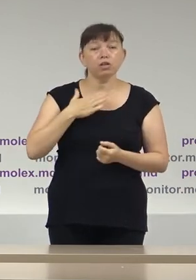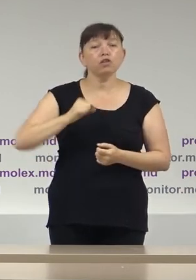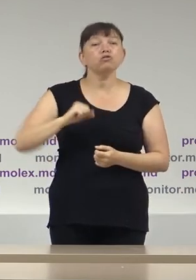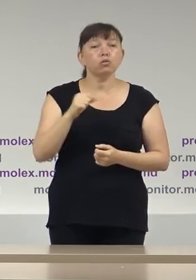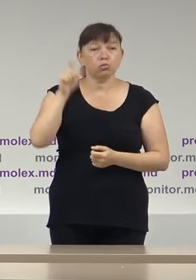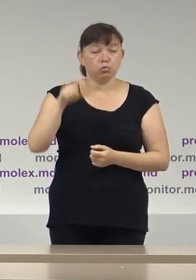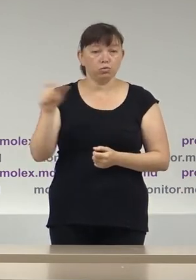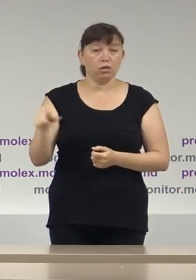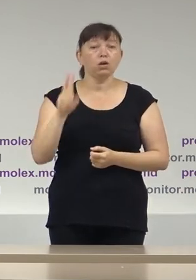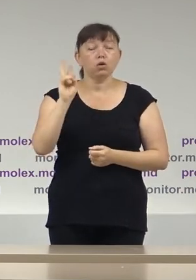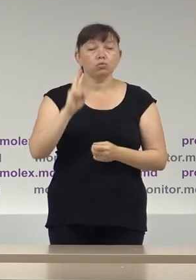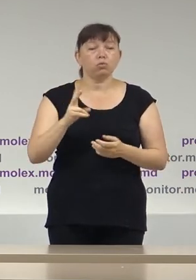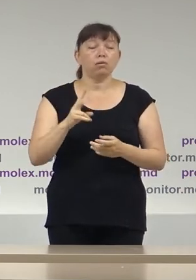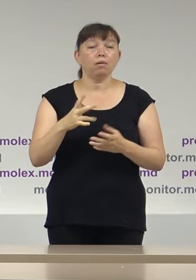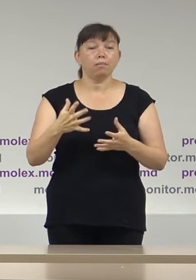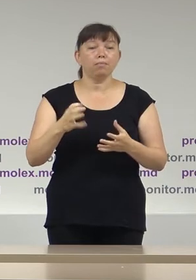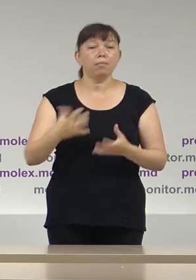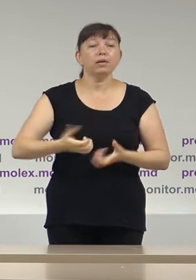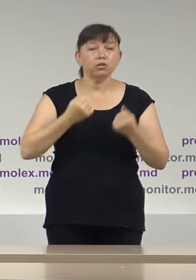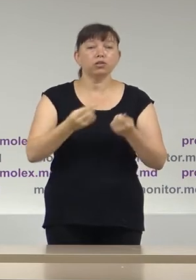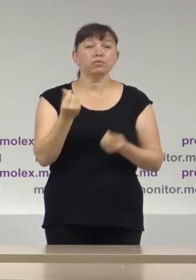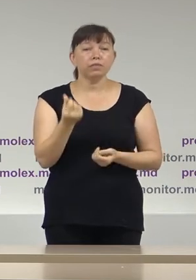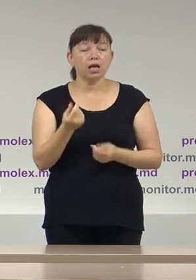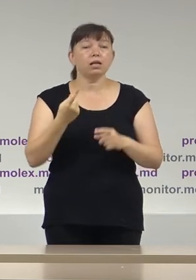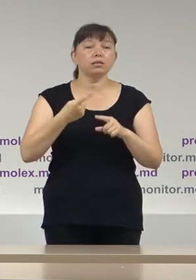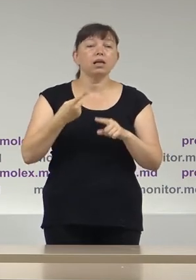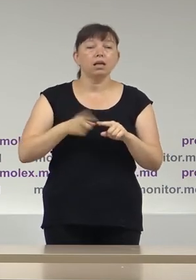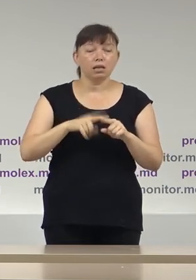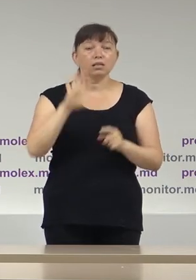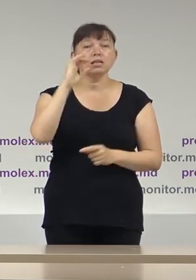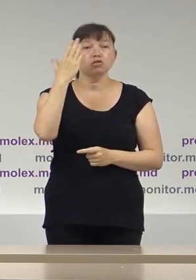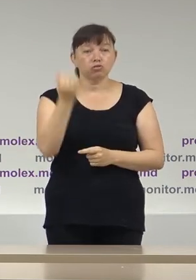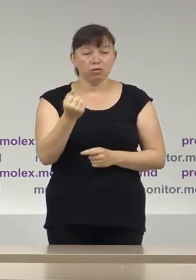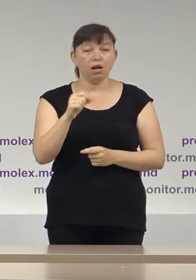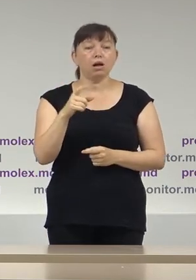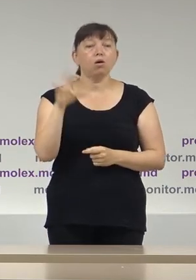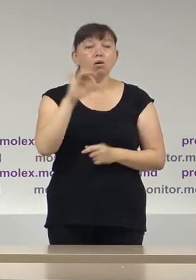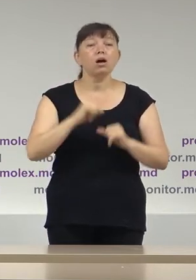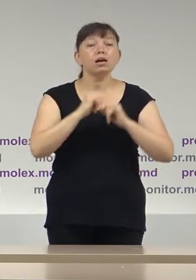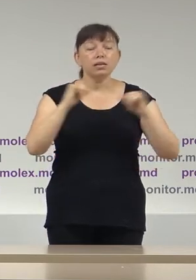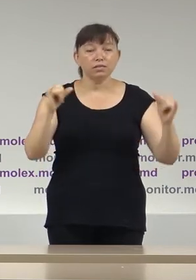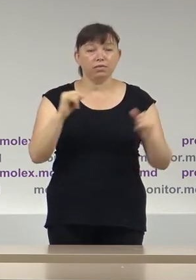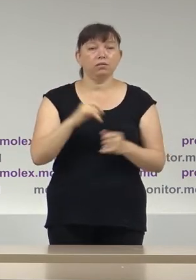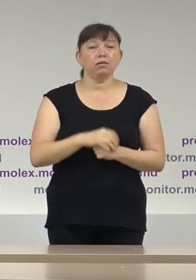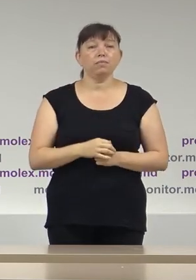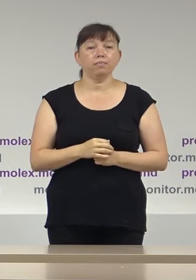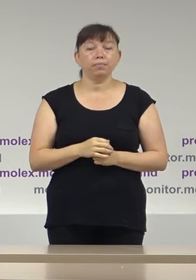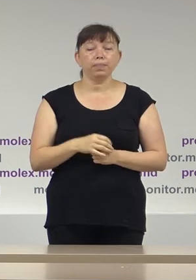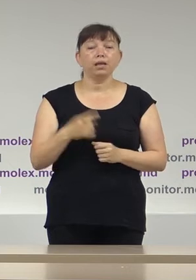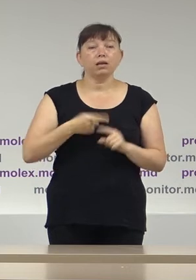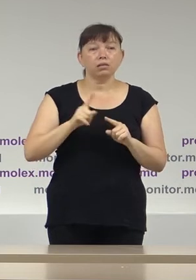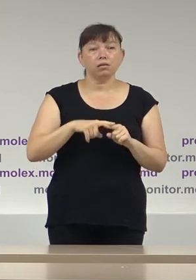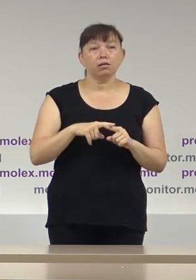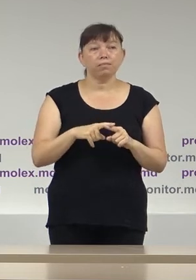the contribution and support of our partners, of the donors that are supporting the activity of the observation mission. It is the